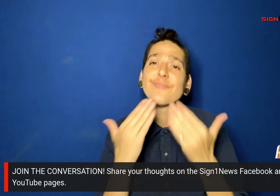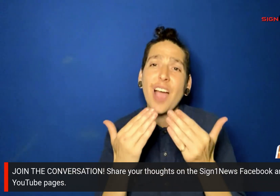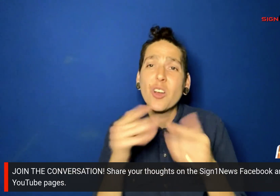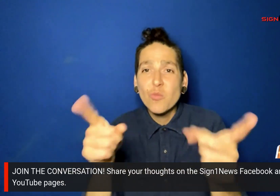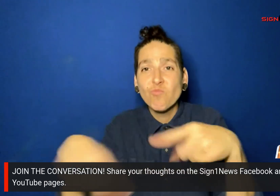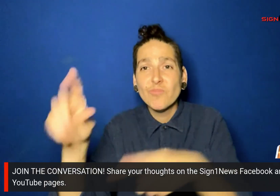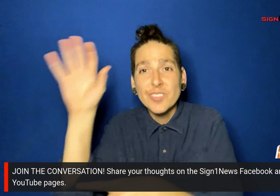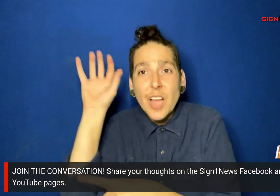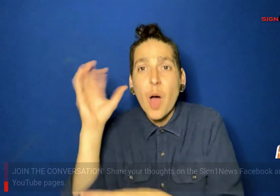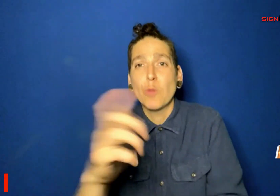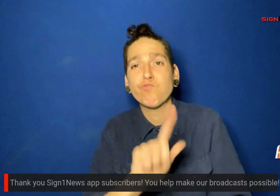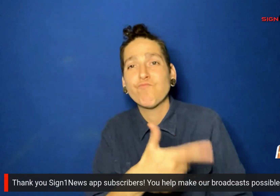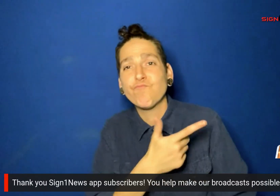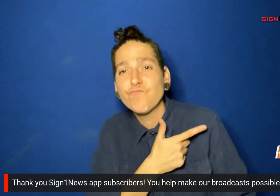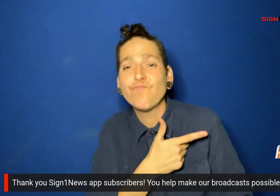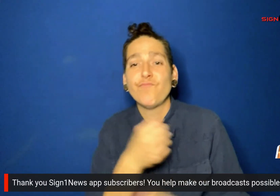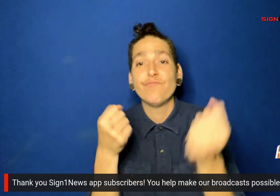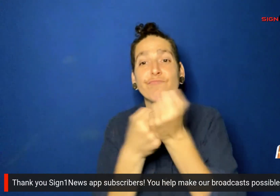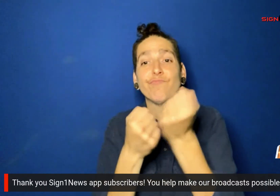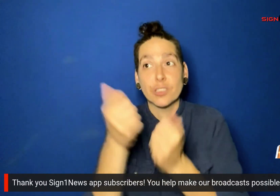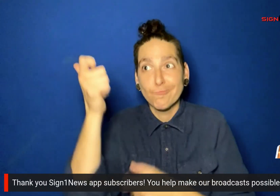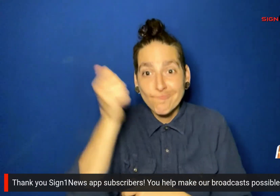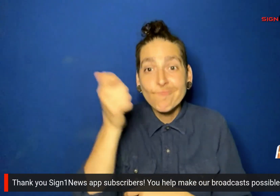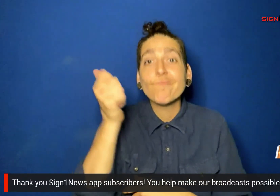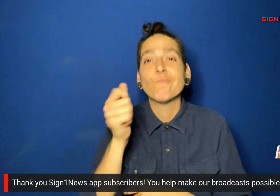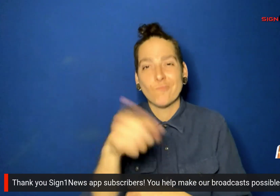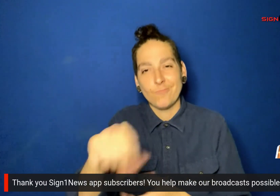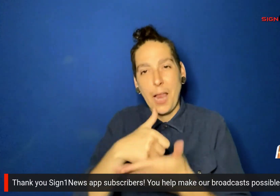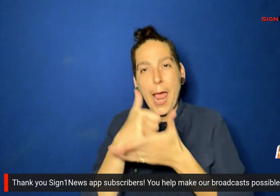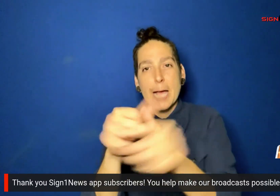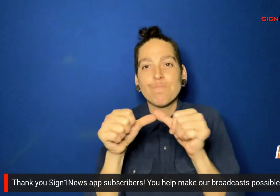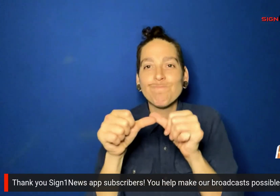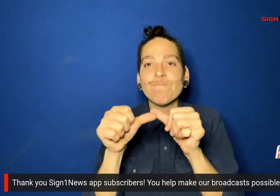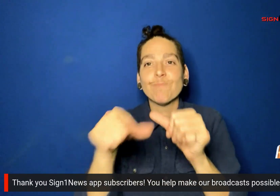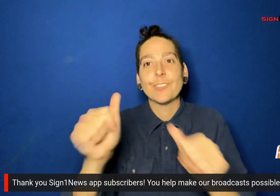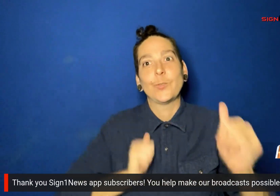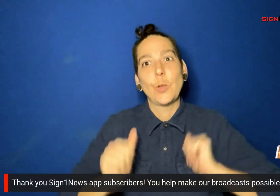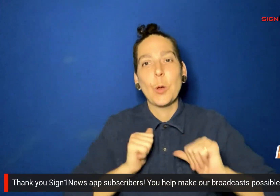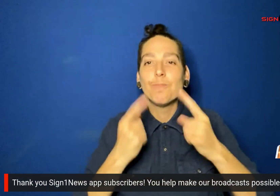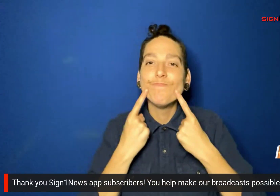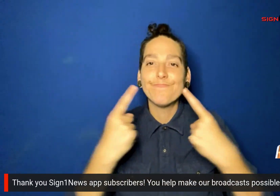A big thank you to our Sign One News app subscribers. You help make this broadcast happen.